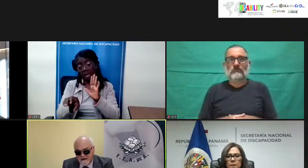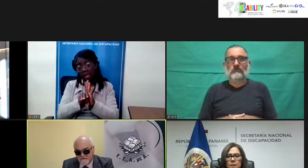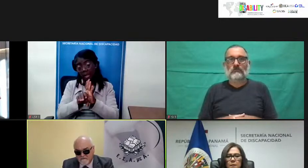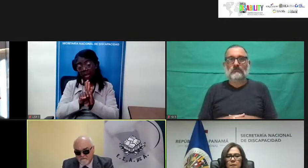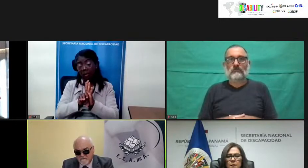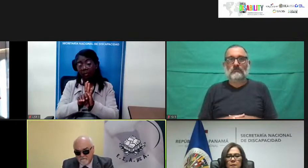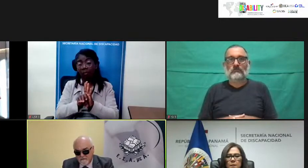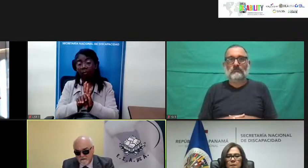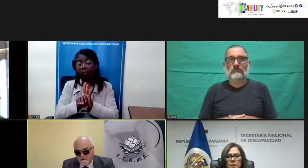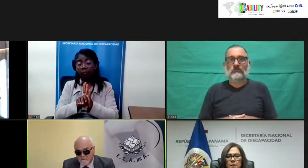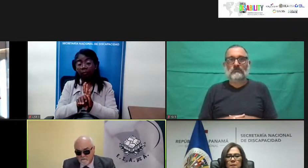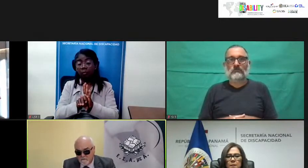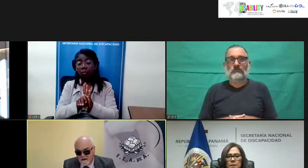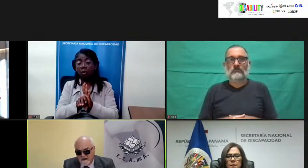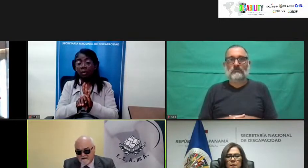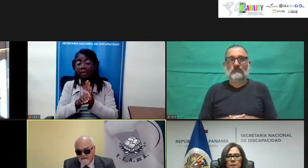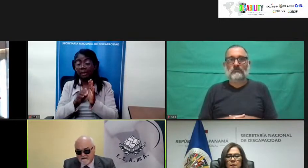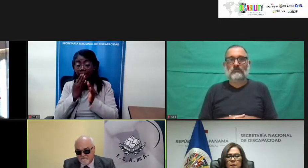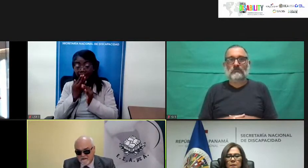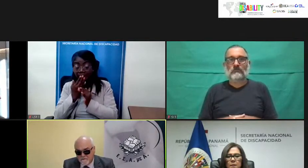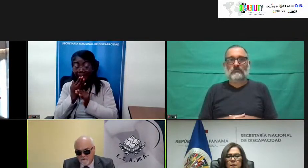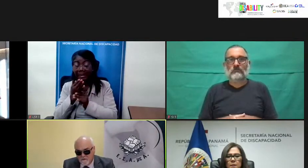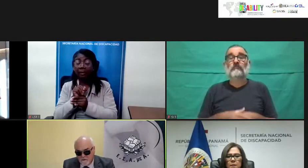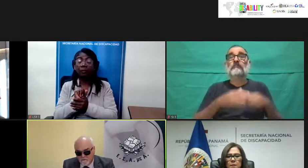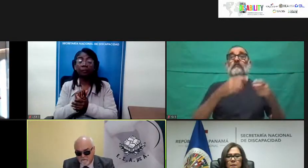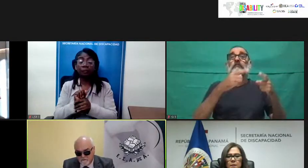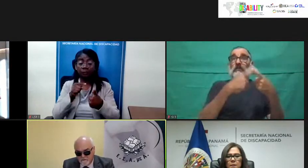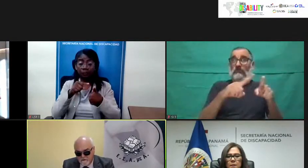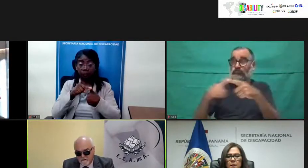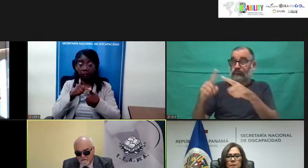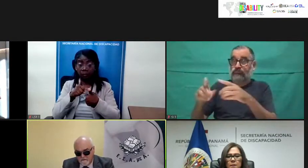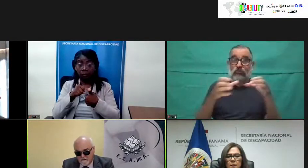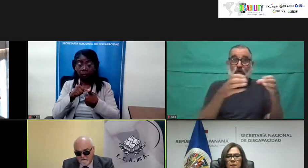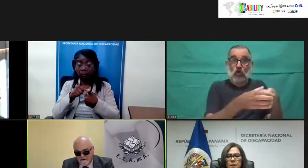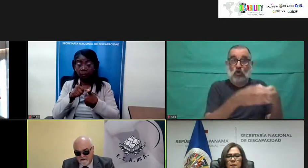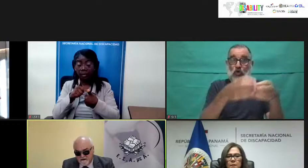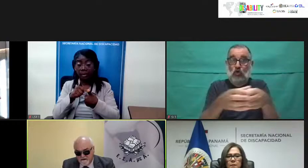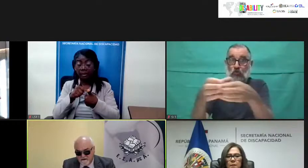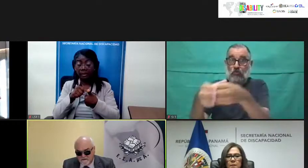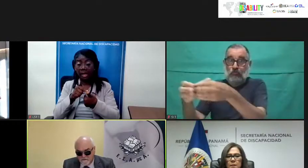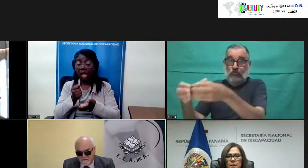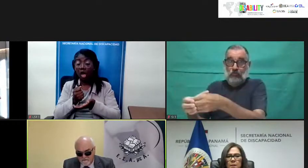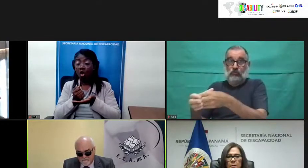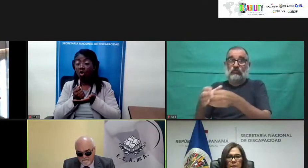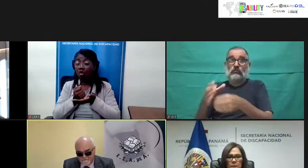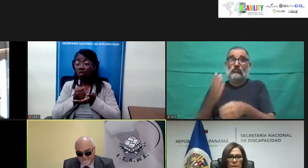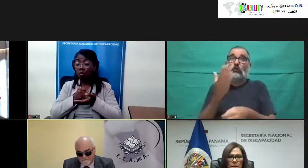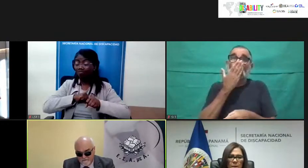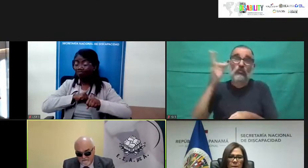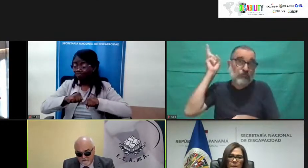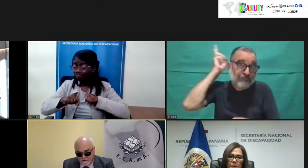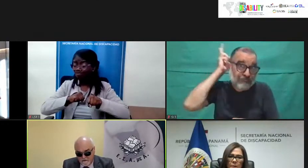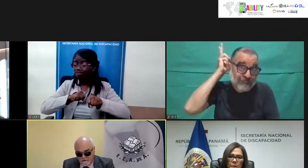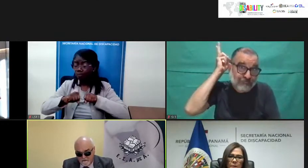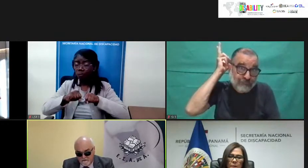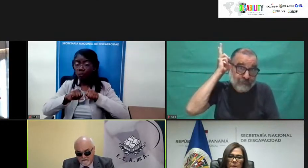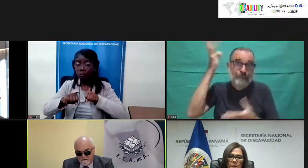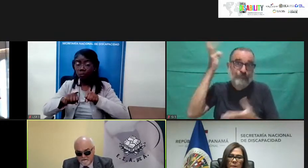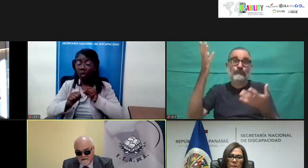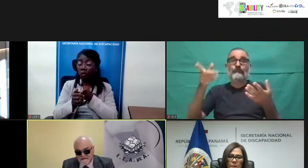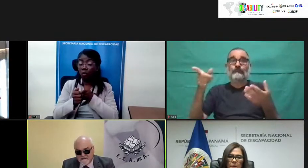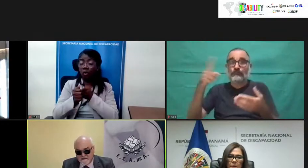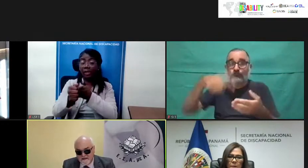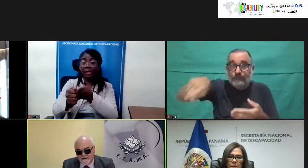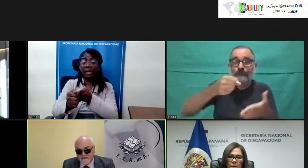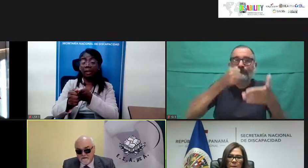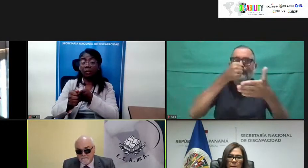strive to actively promote their leadership in